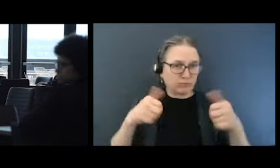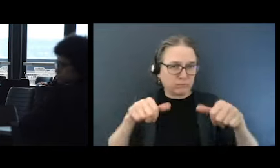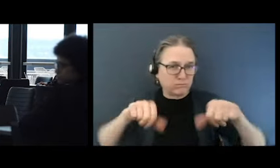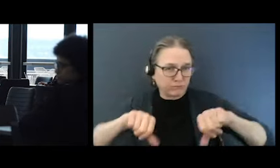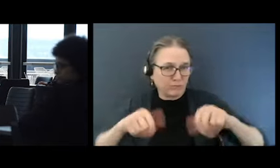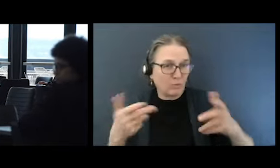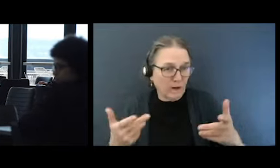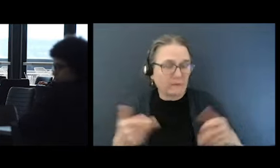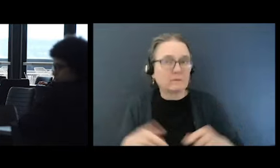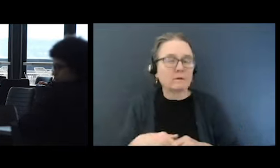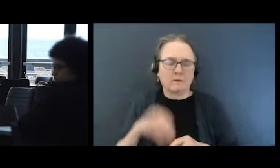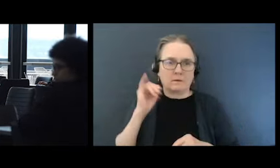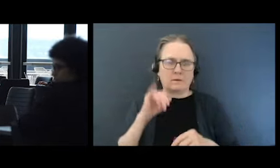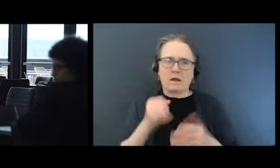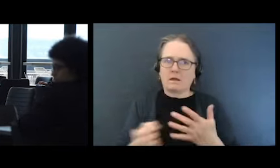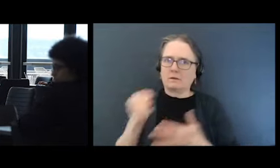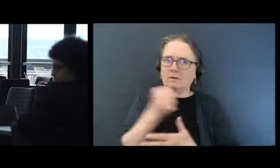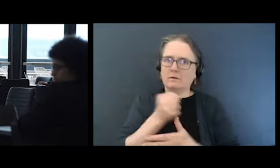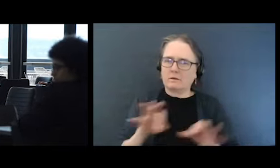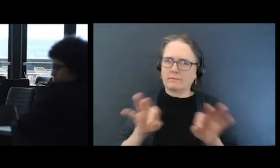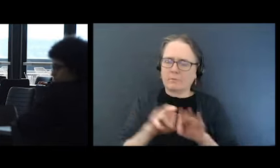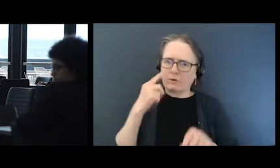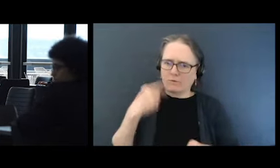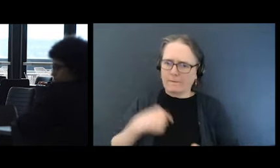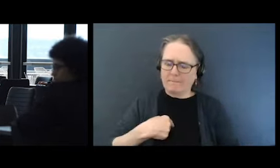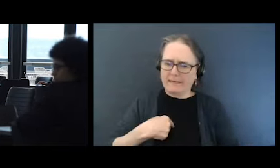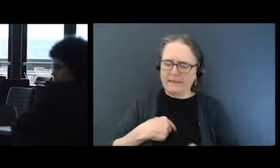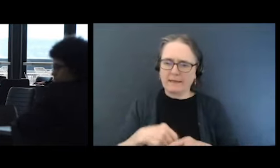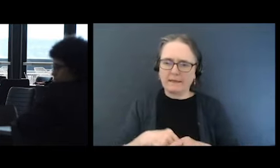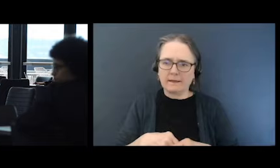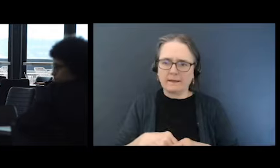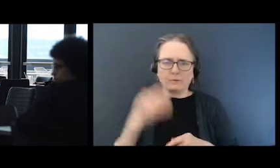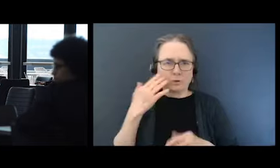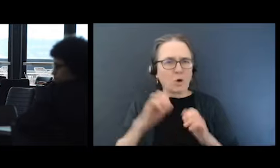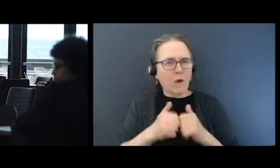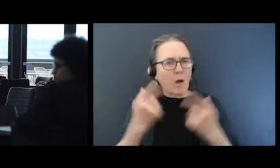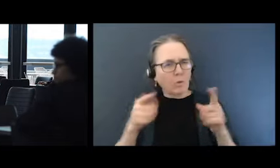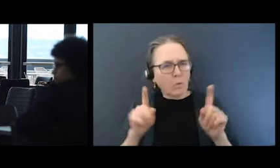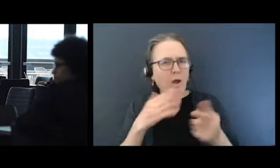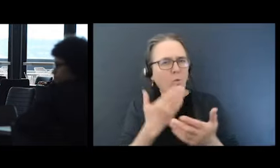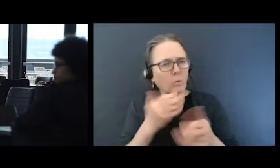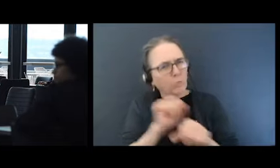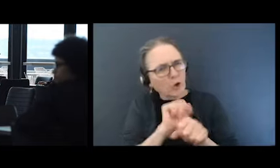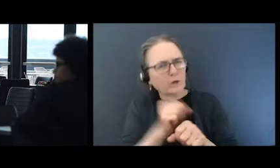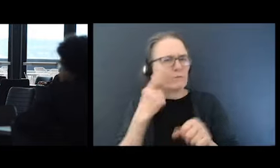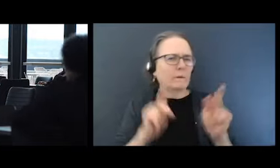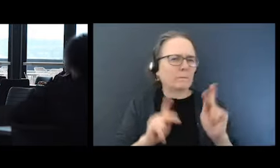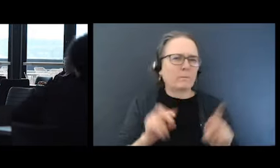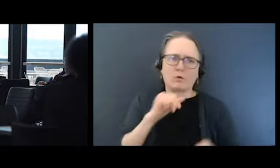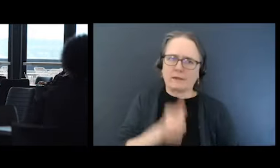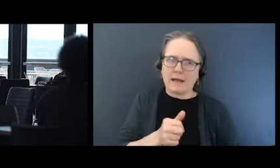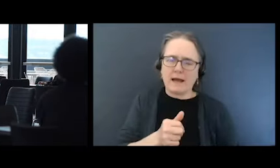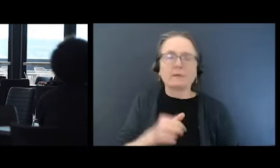is my own neighborhood. There's a Sound Transit station going in, and so there's a lot of